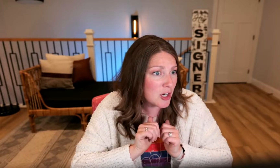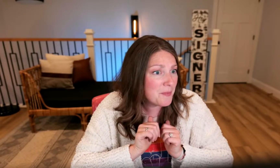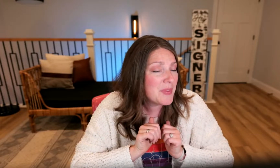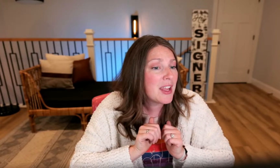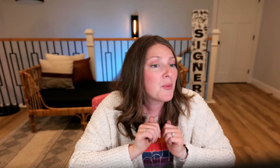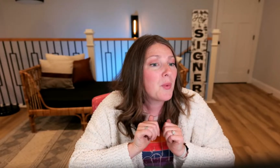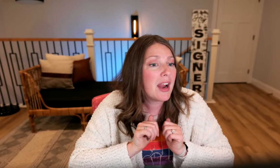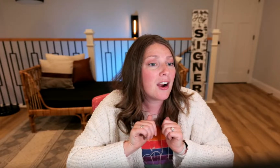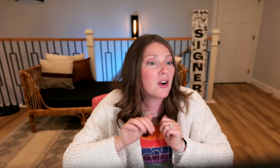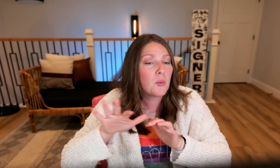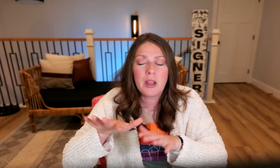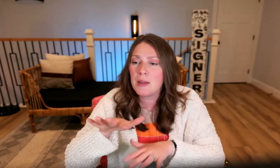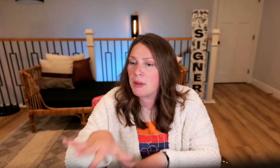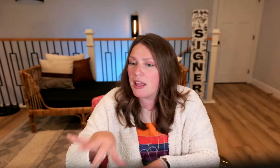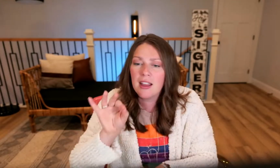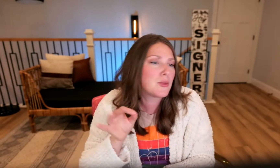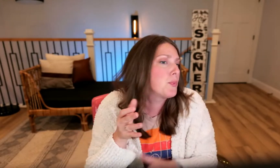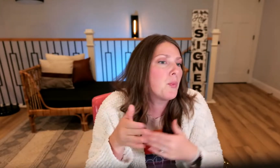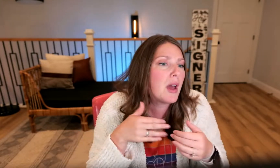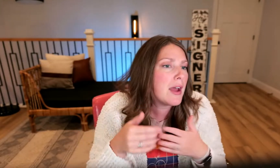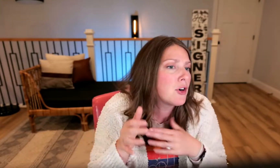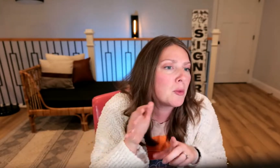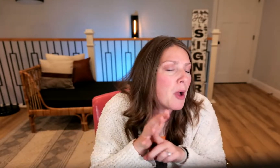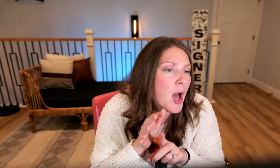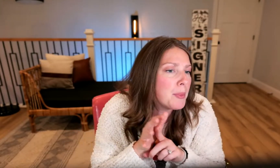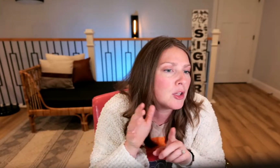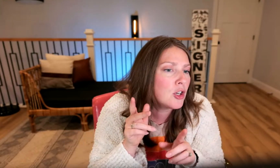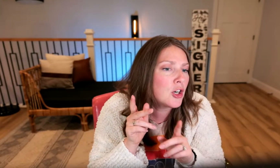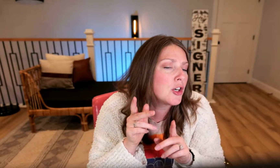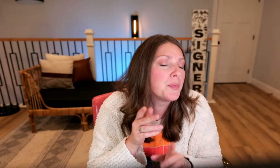theater where we picked whatever popular